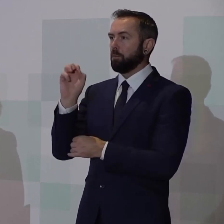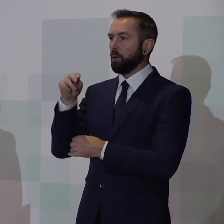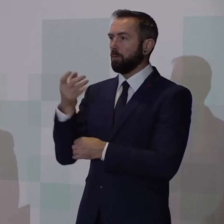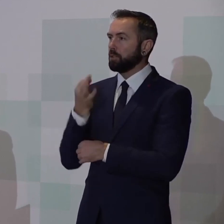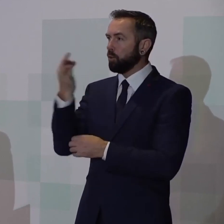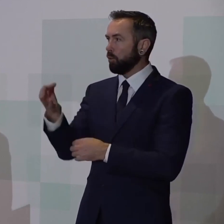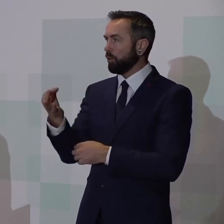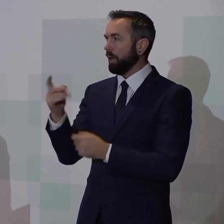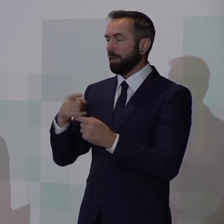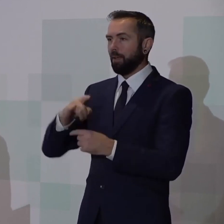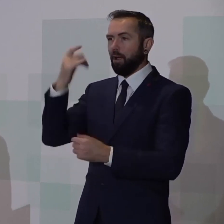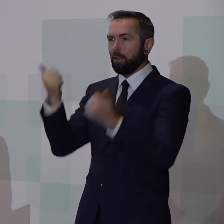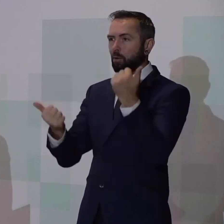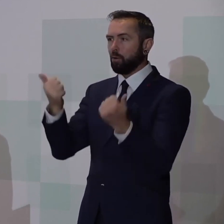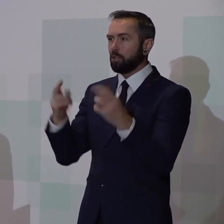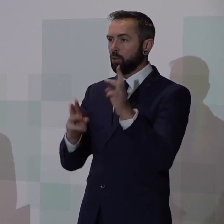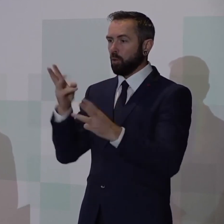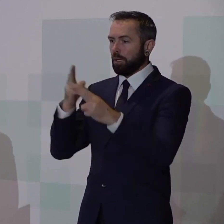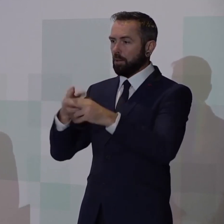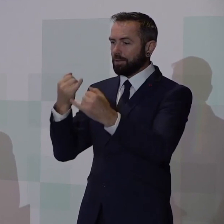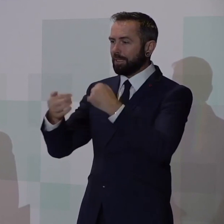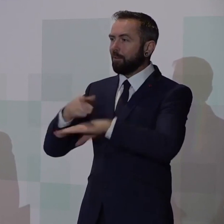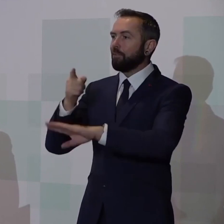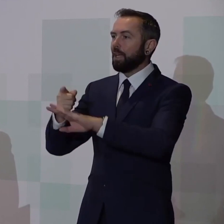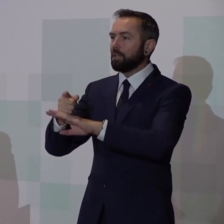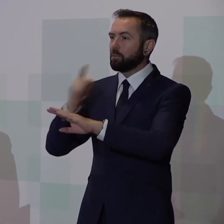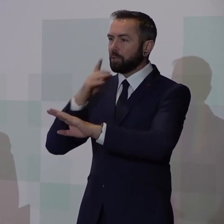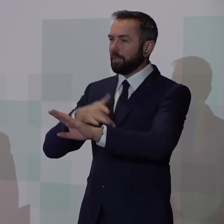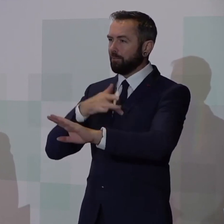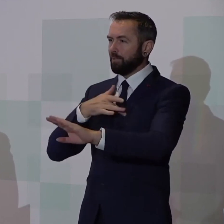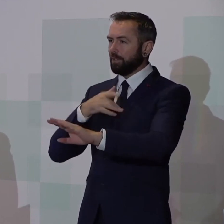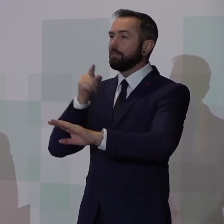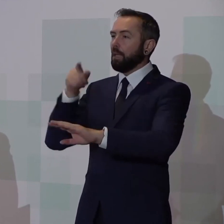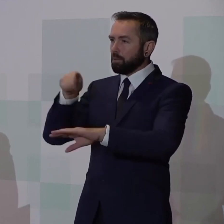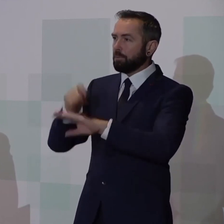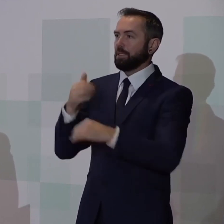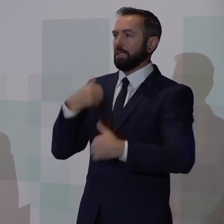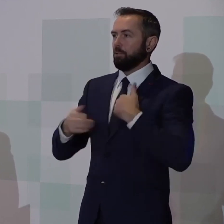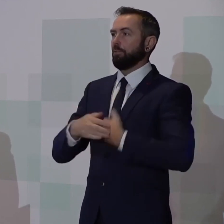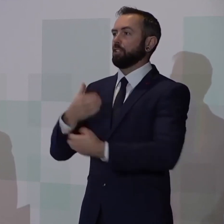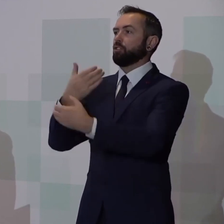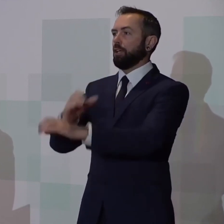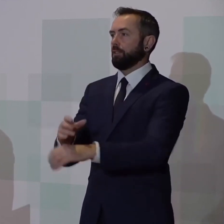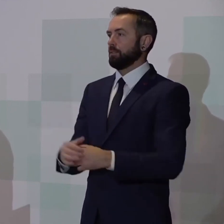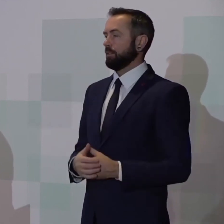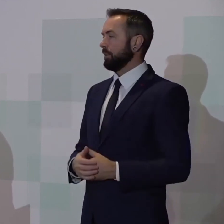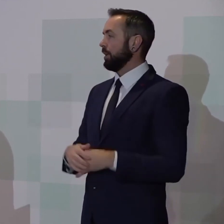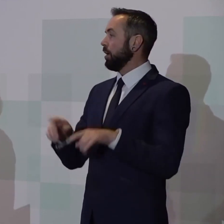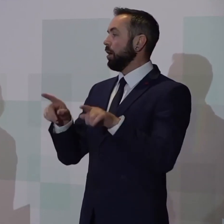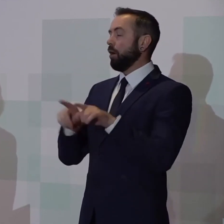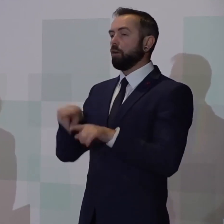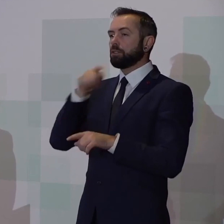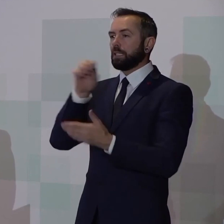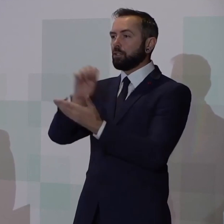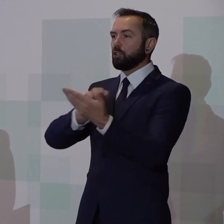Court should work out the details of this. But this was, in their view, in the best interests of the child. They also said that the